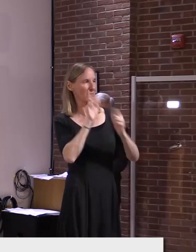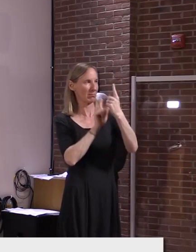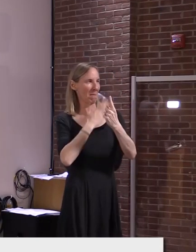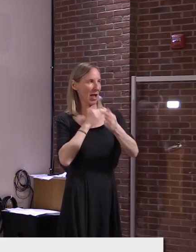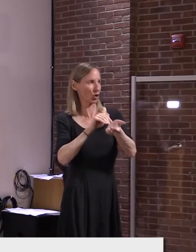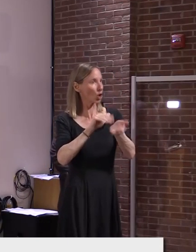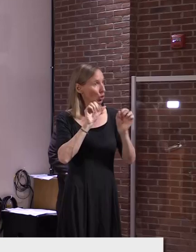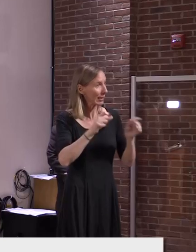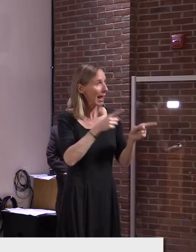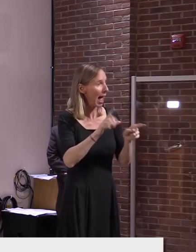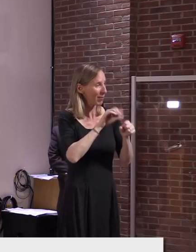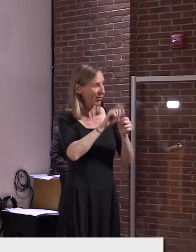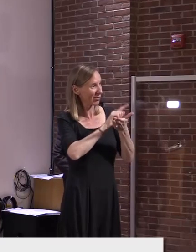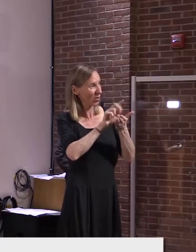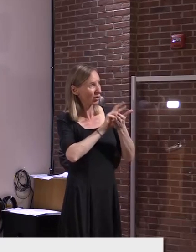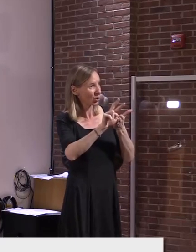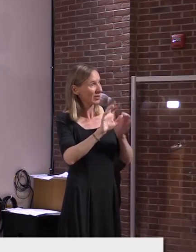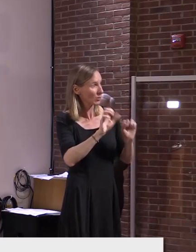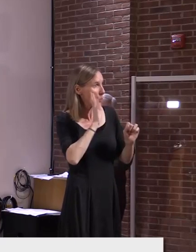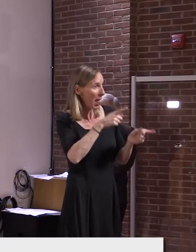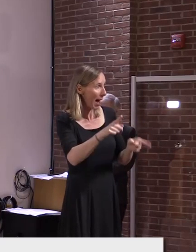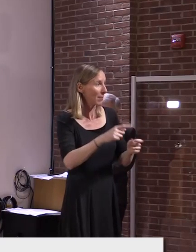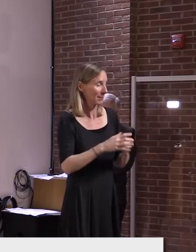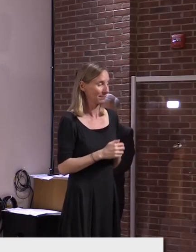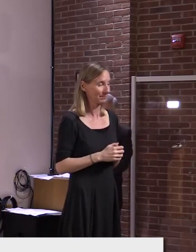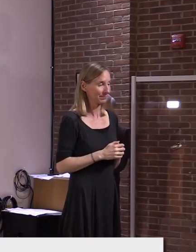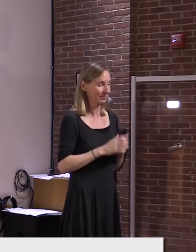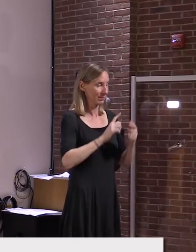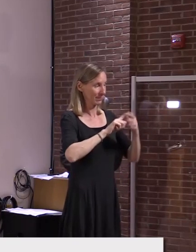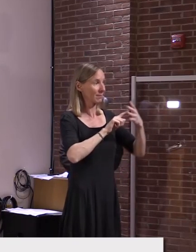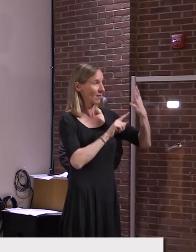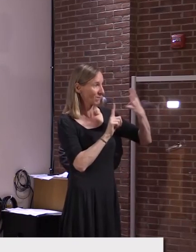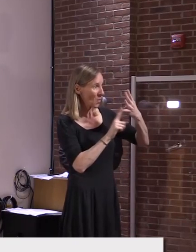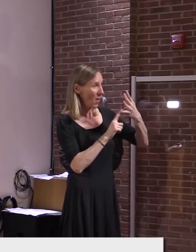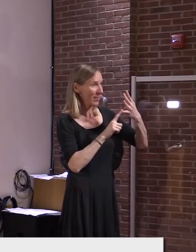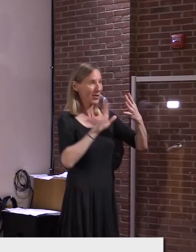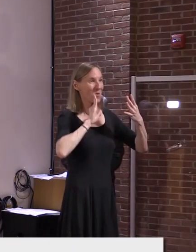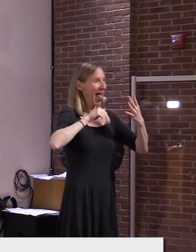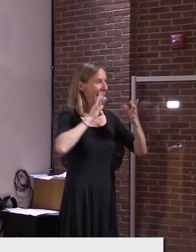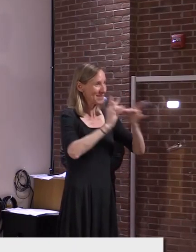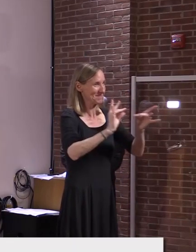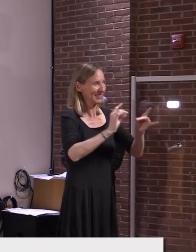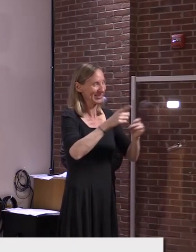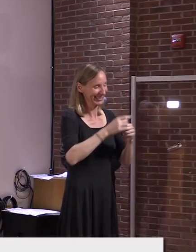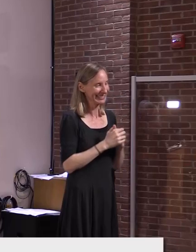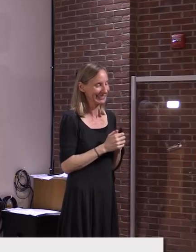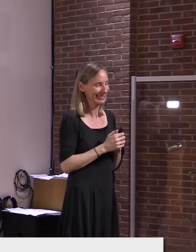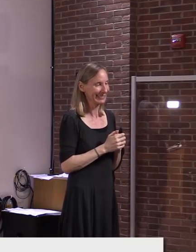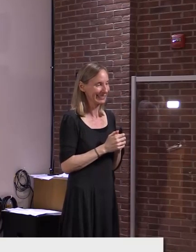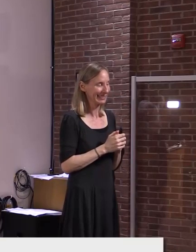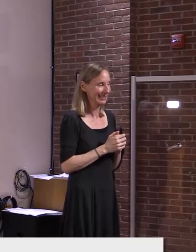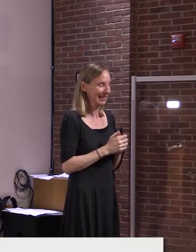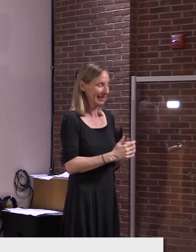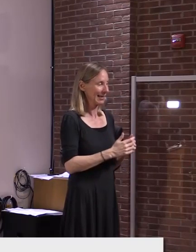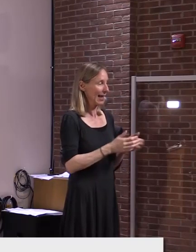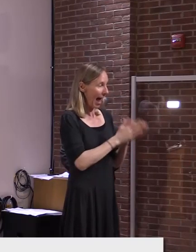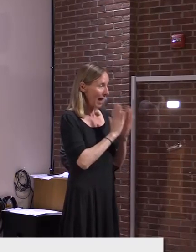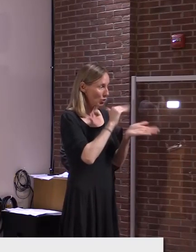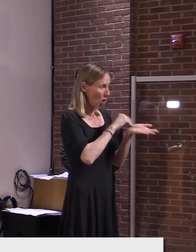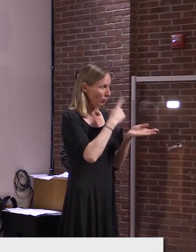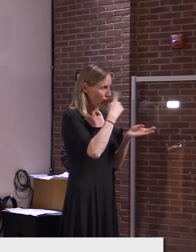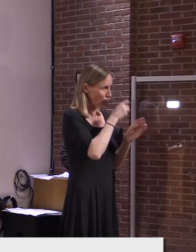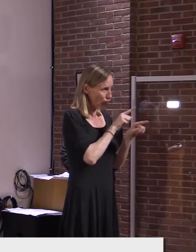So the only thing we haven't done that you've mentioned is, you know, thinking about deploying physicians at